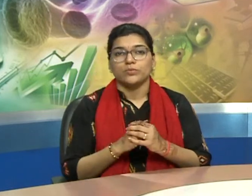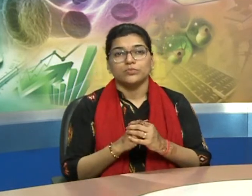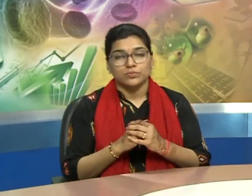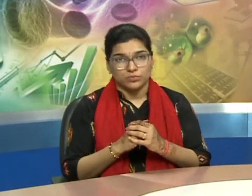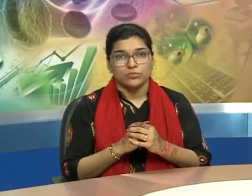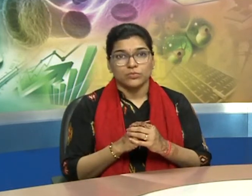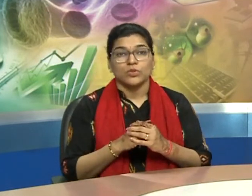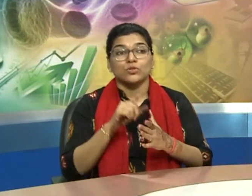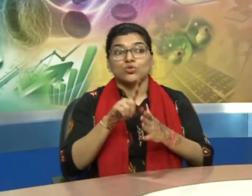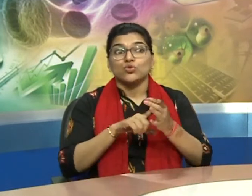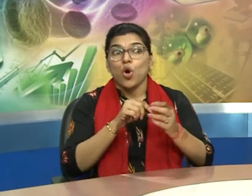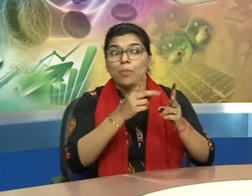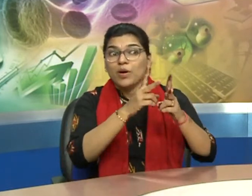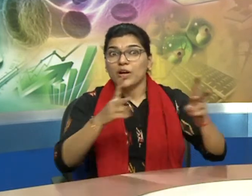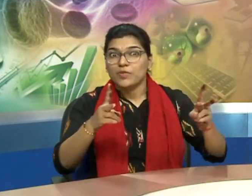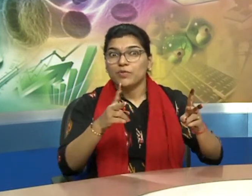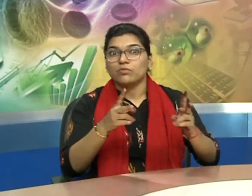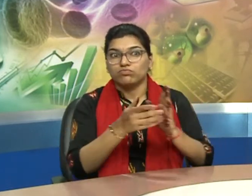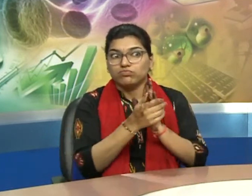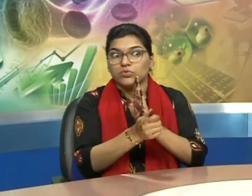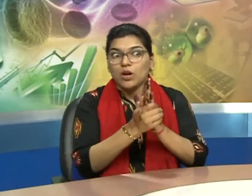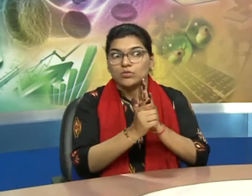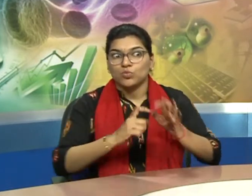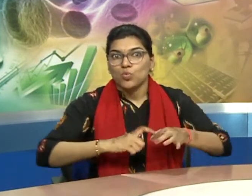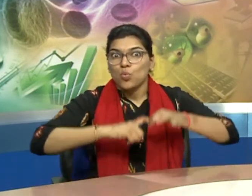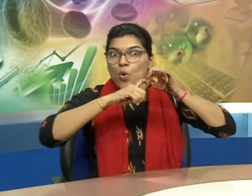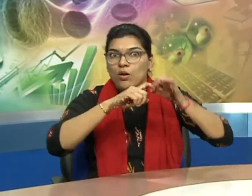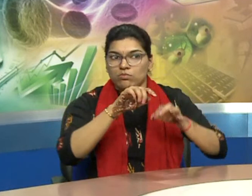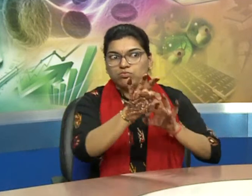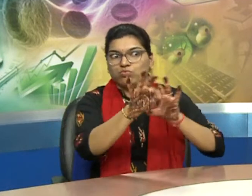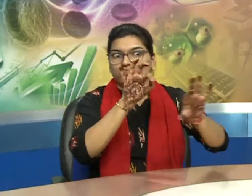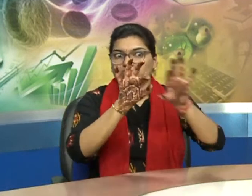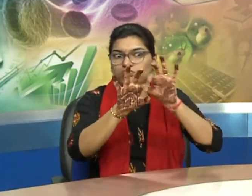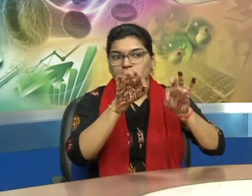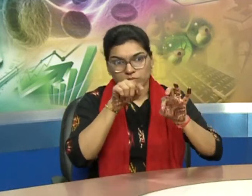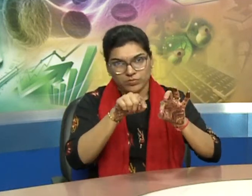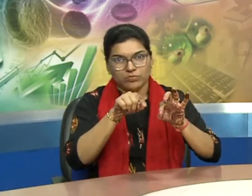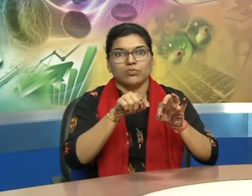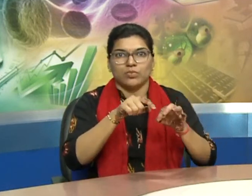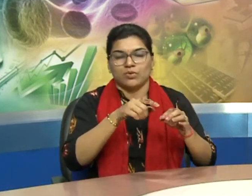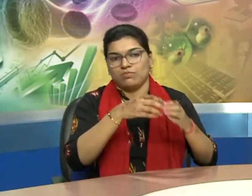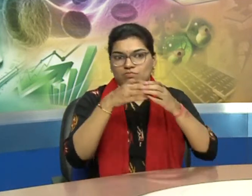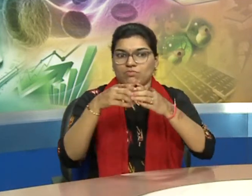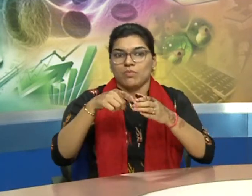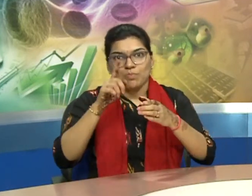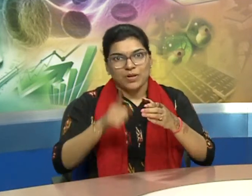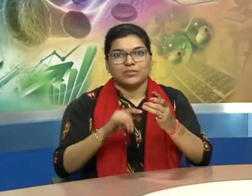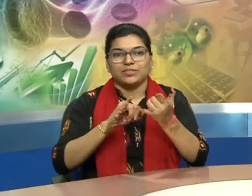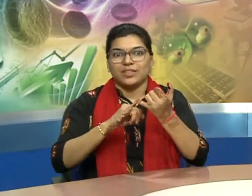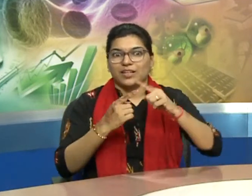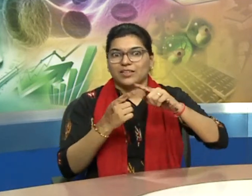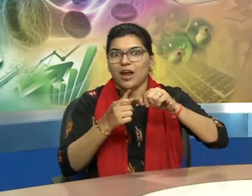And the fourth function of library is to hire qualified and committed